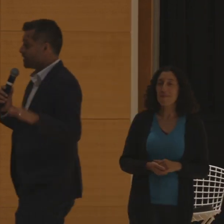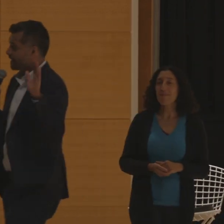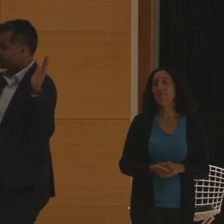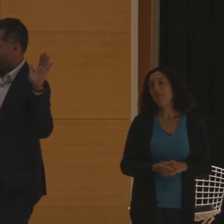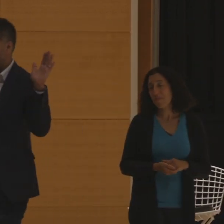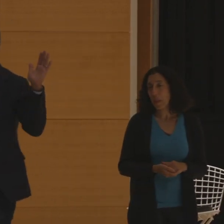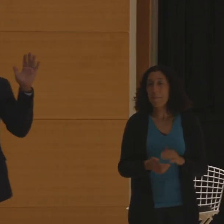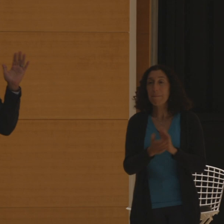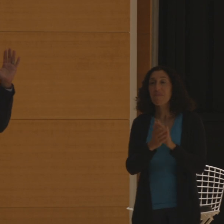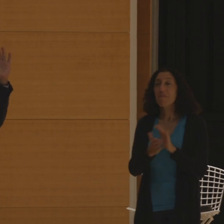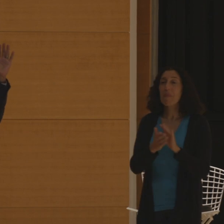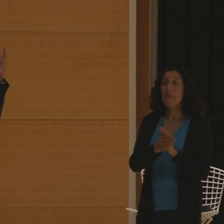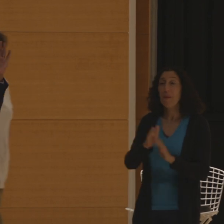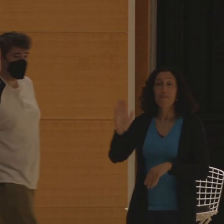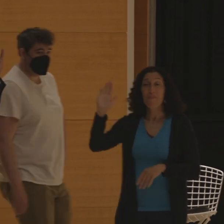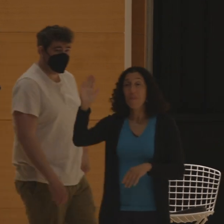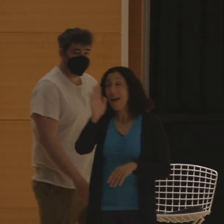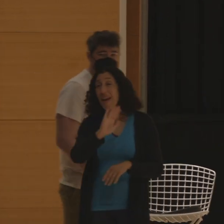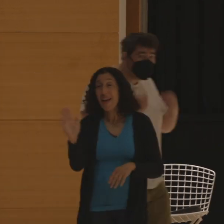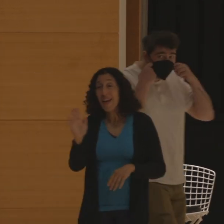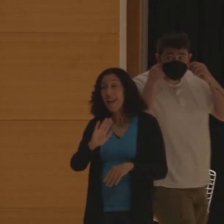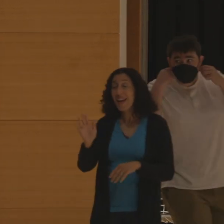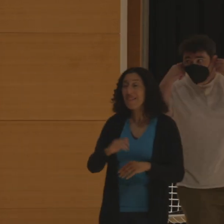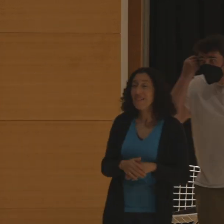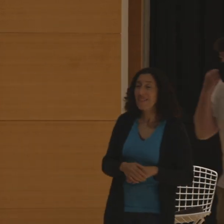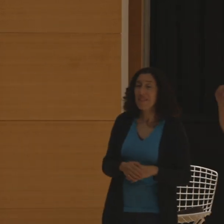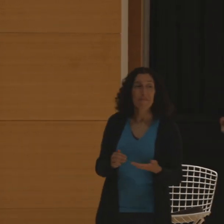You can give a nice little wave if you want. This is for your